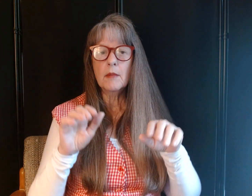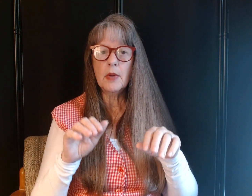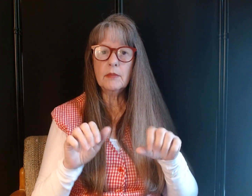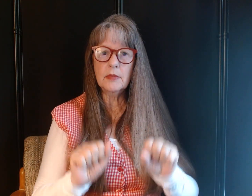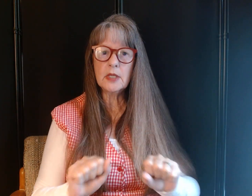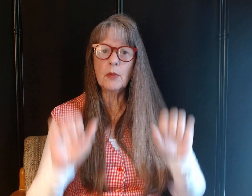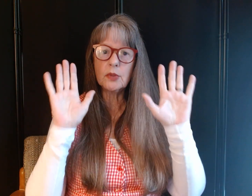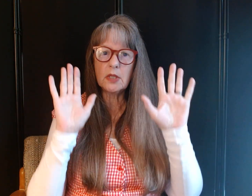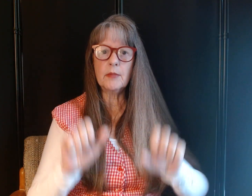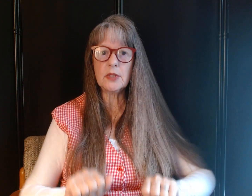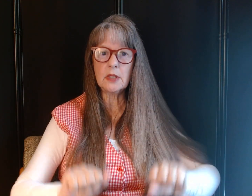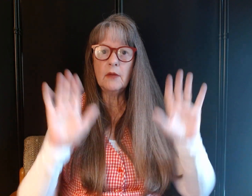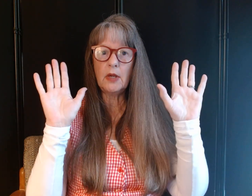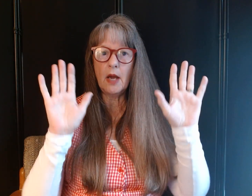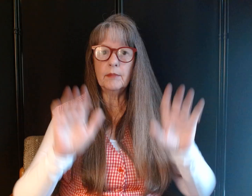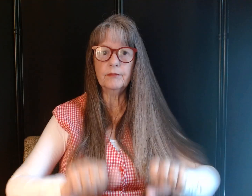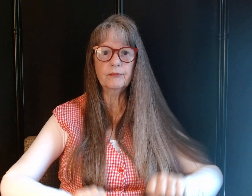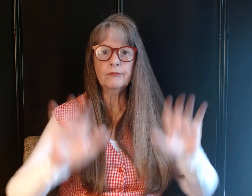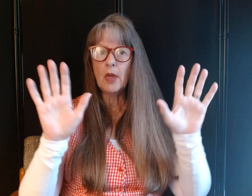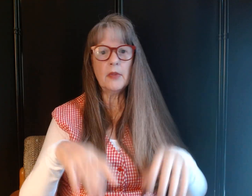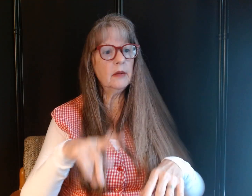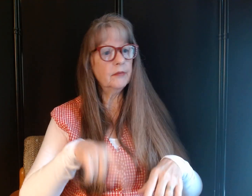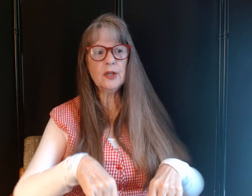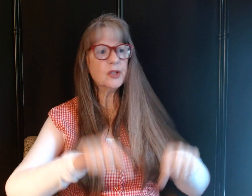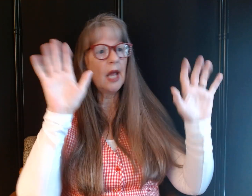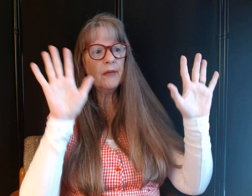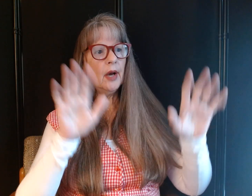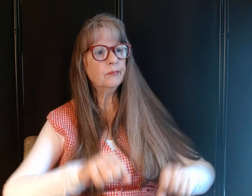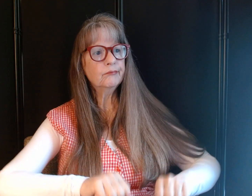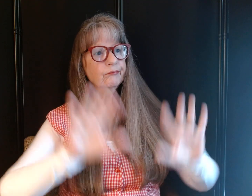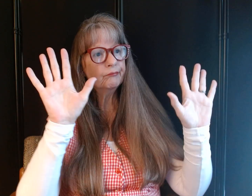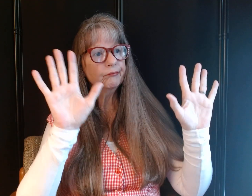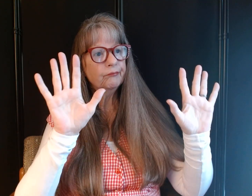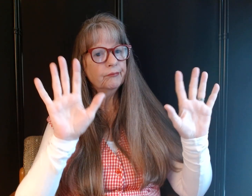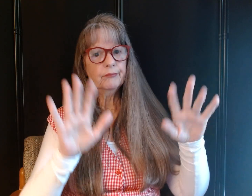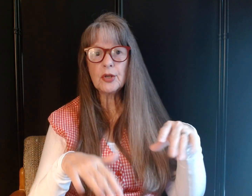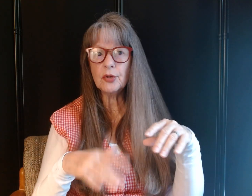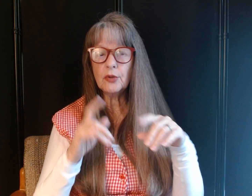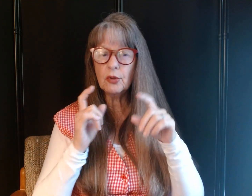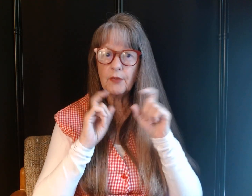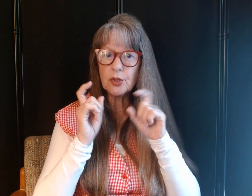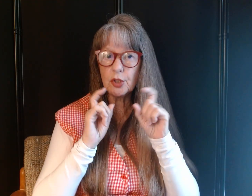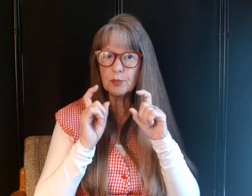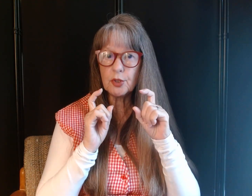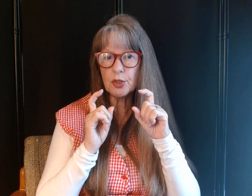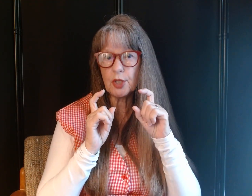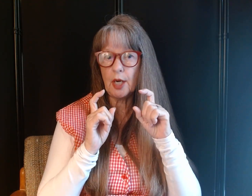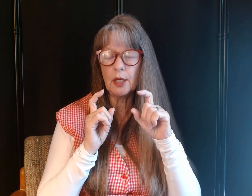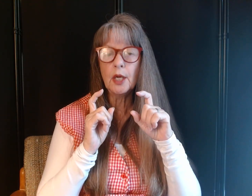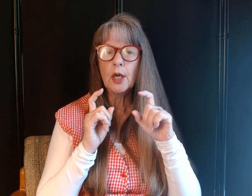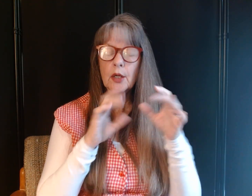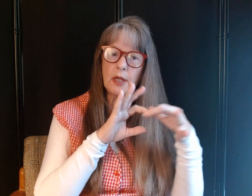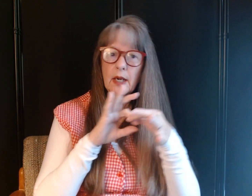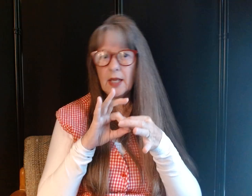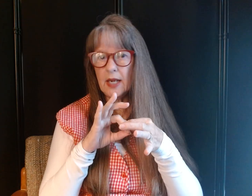But this most of the time is giving up. They just gave up. Make sure that your facial expressions kind of connect